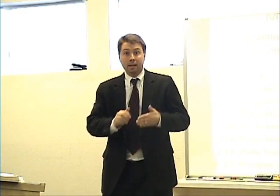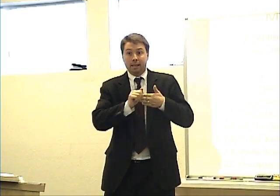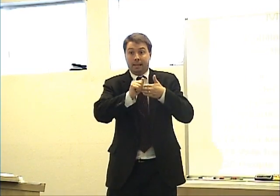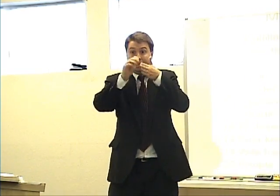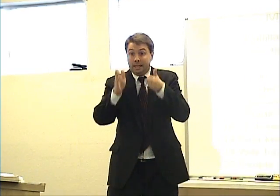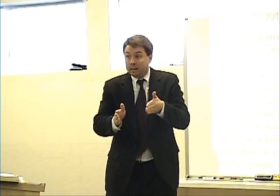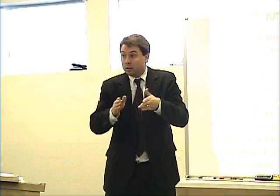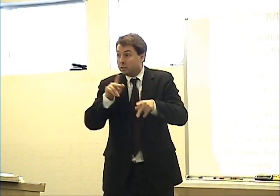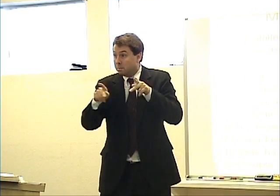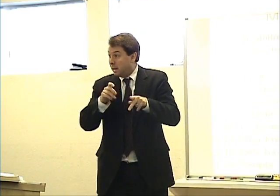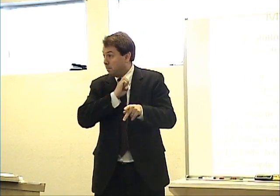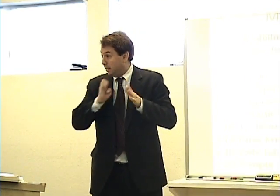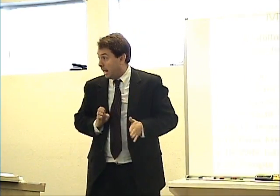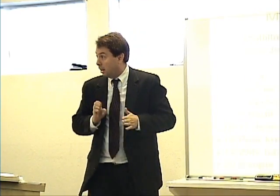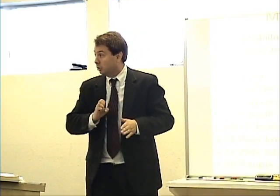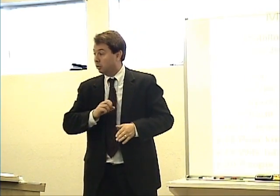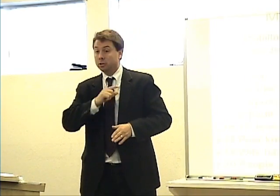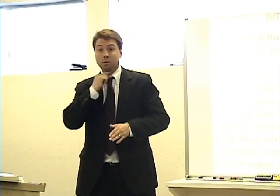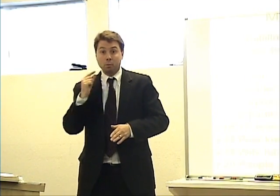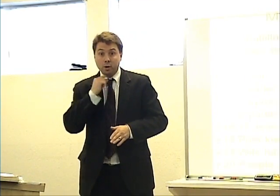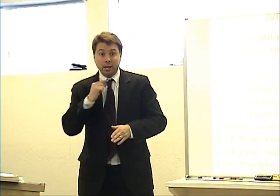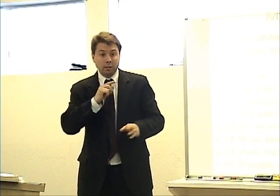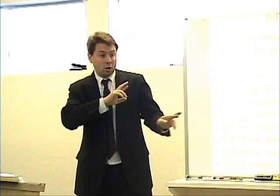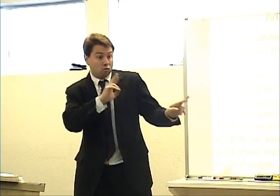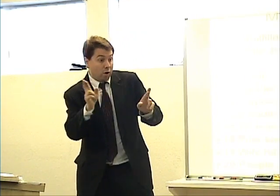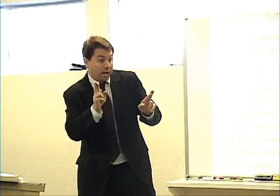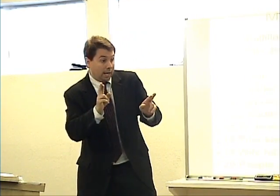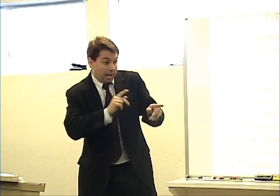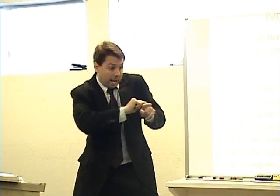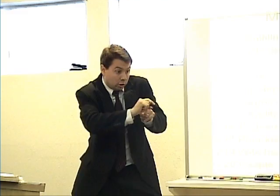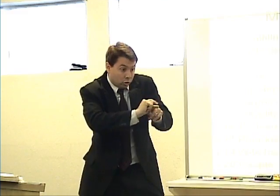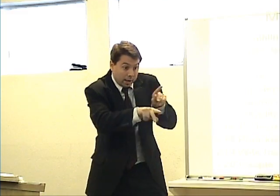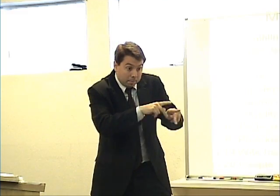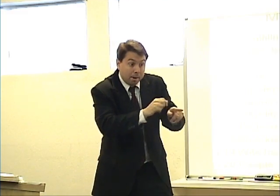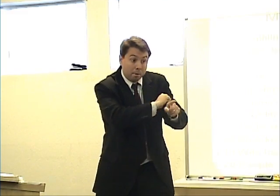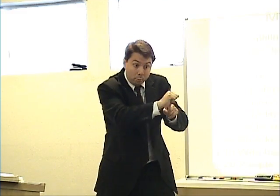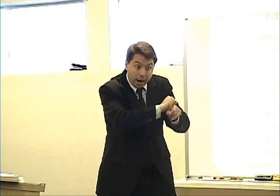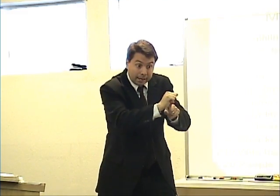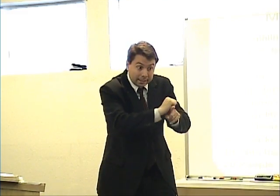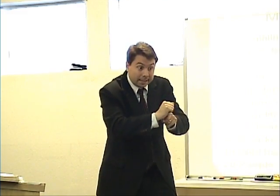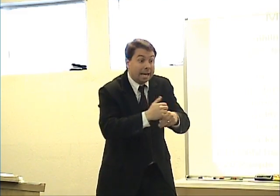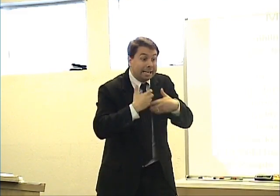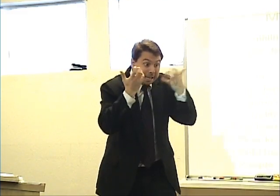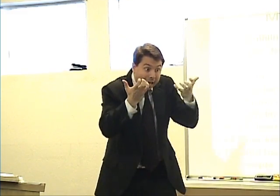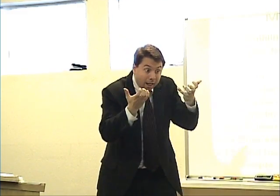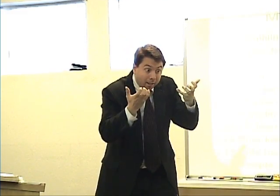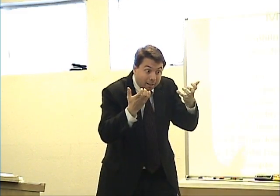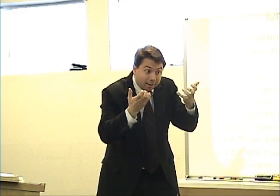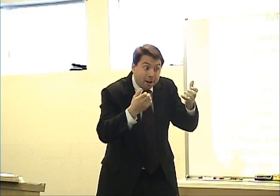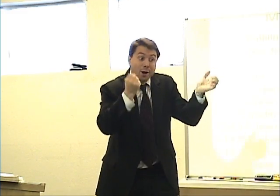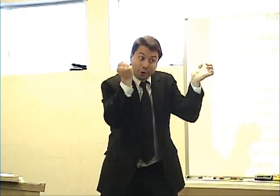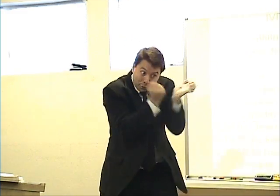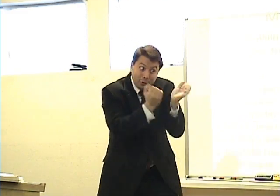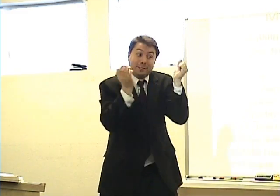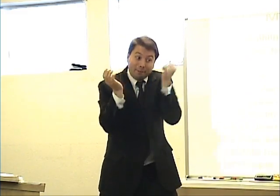The leaders, the people, the elders, the priests, ready, had trained the people, practice, yell,